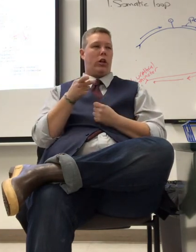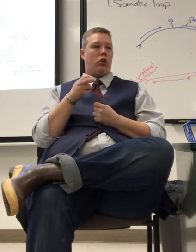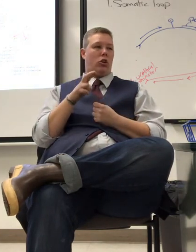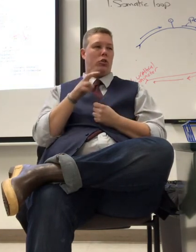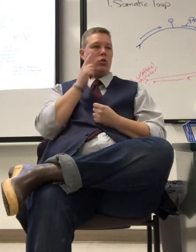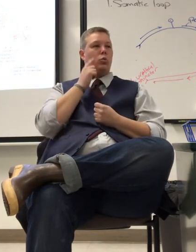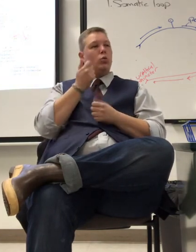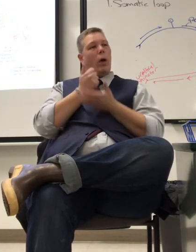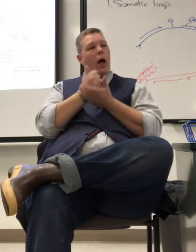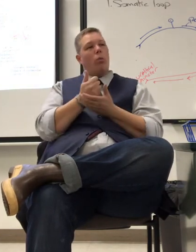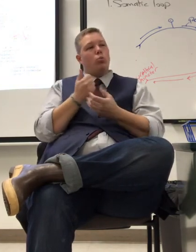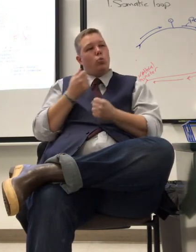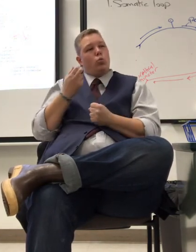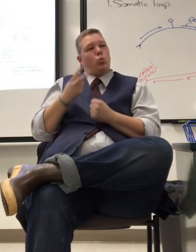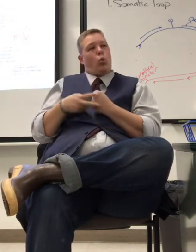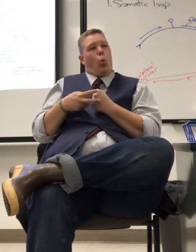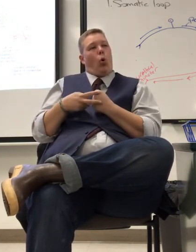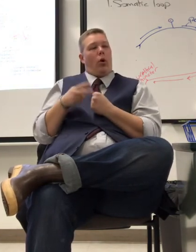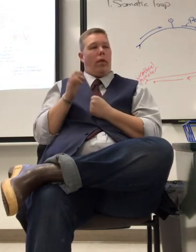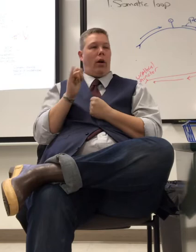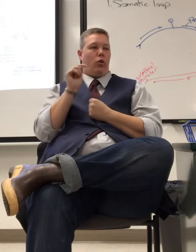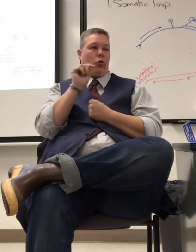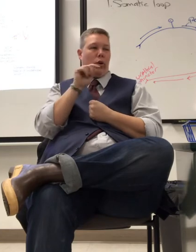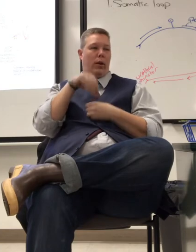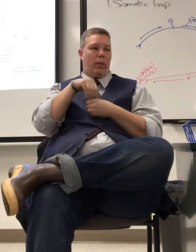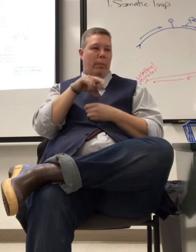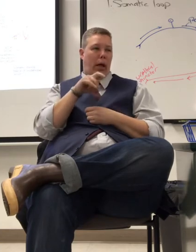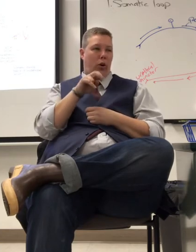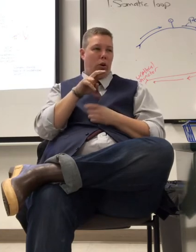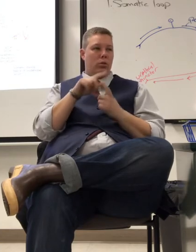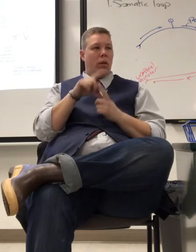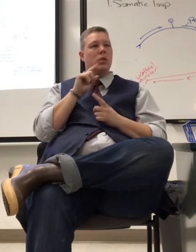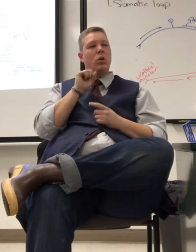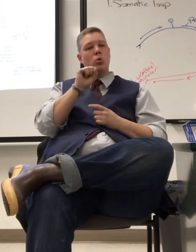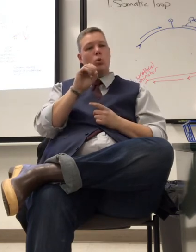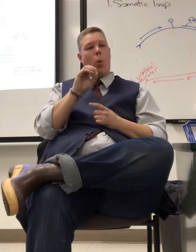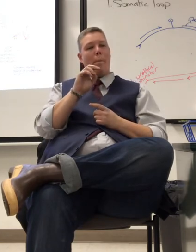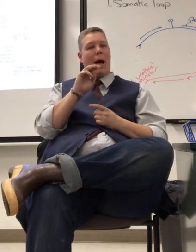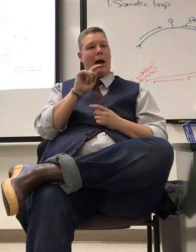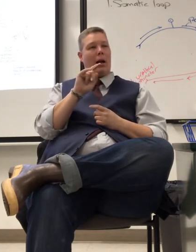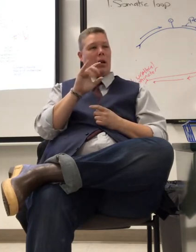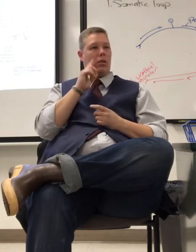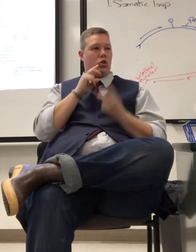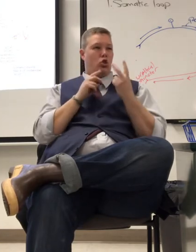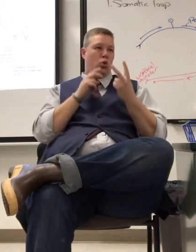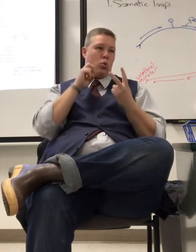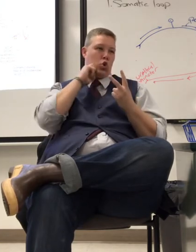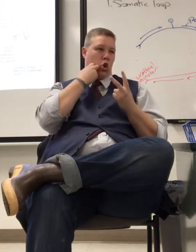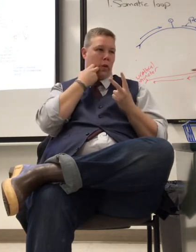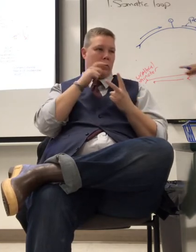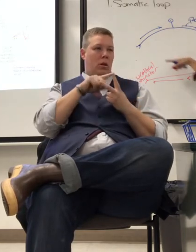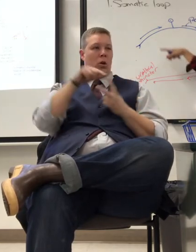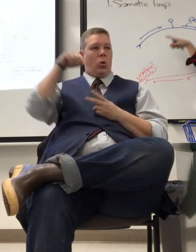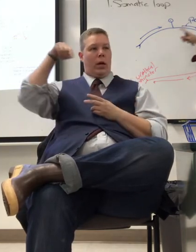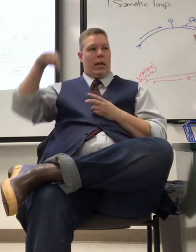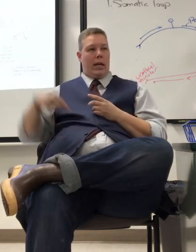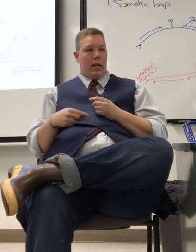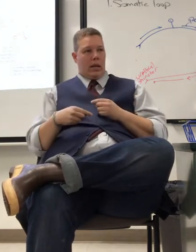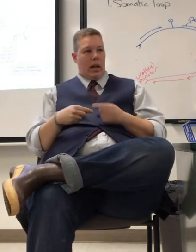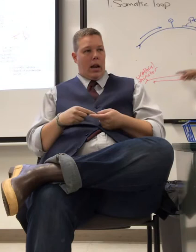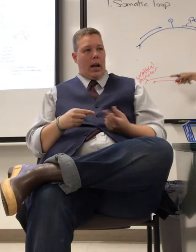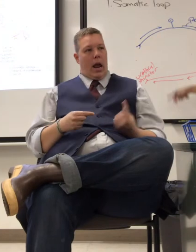urine in the bladder. So that's what's called the somatic loop, those two nerves. It's just kind of in and out. It's just a